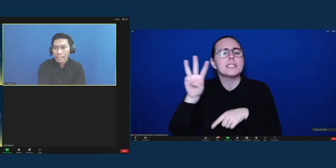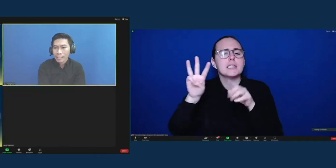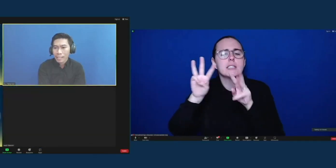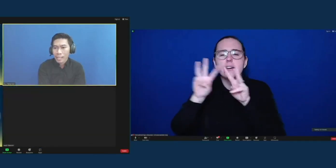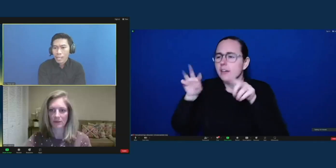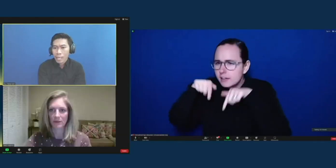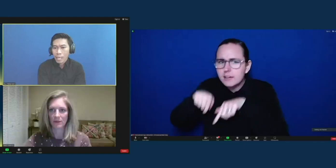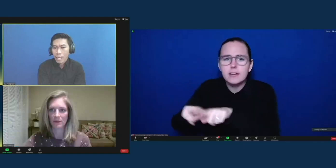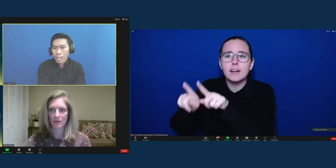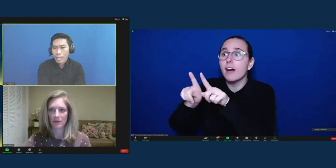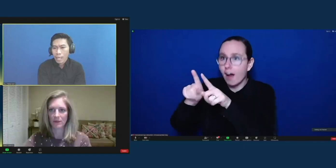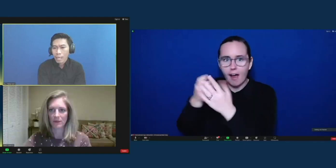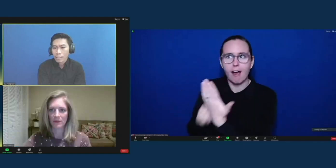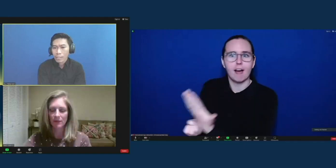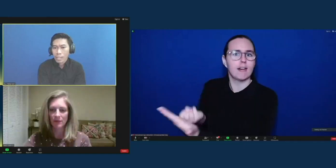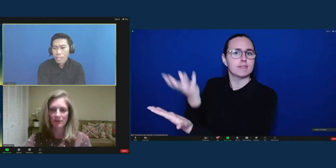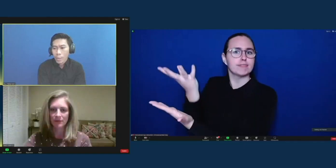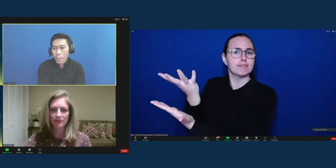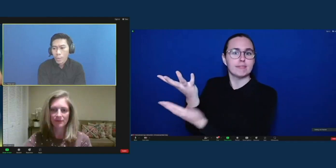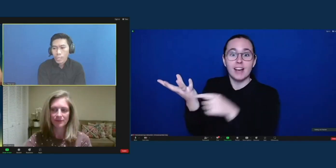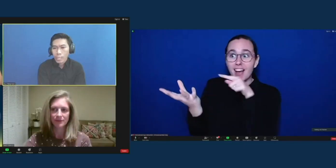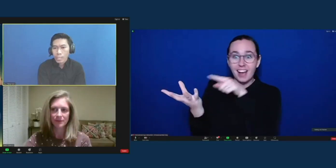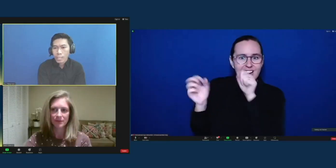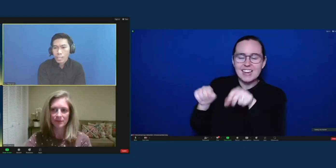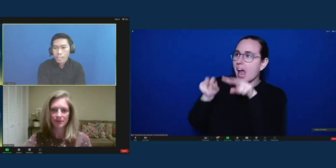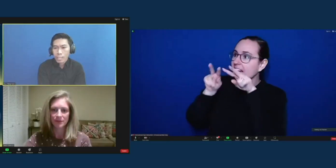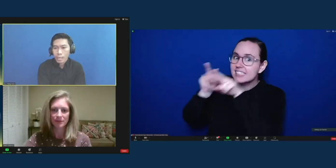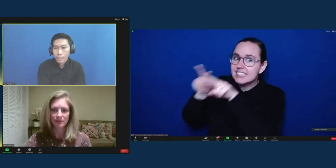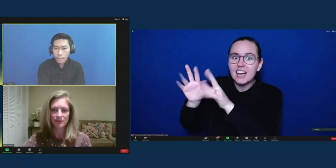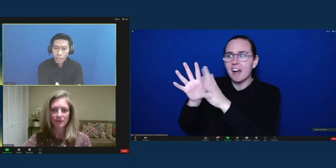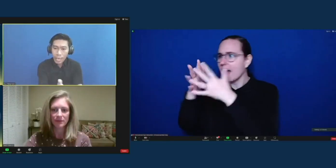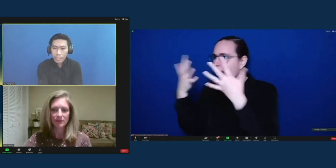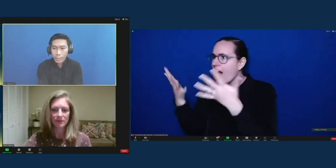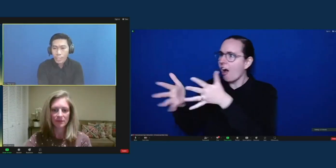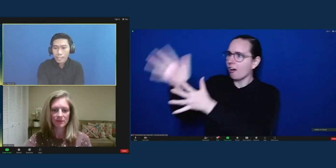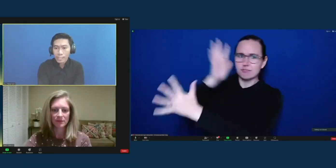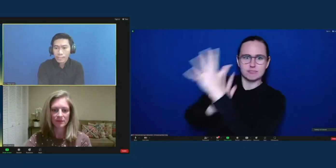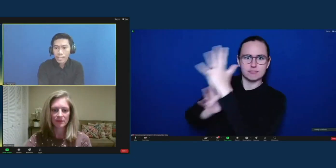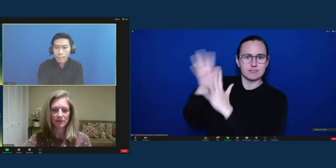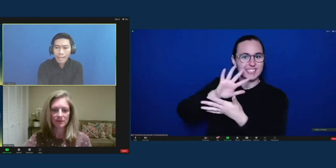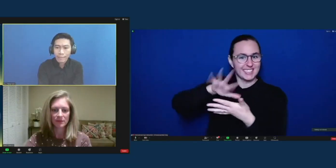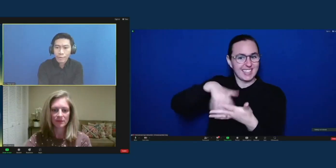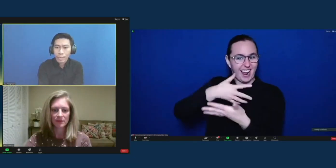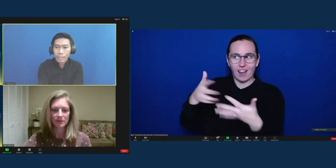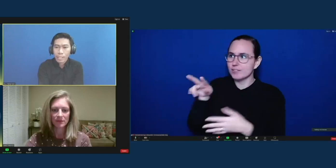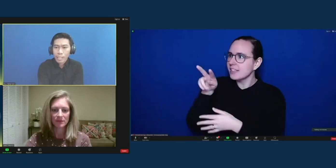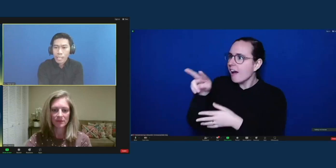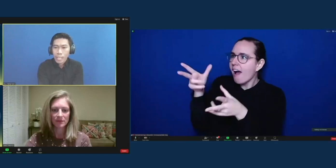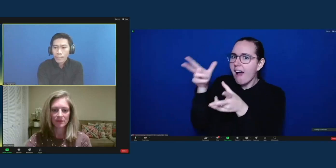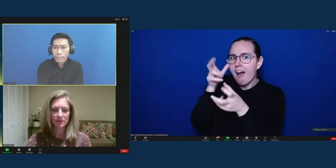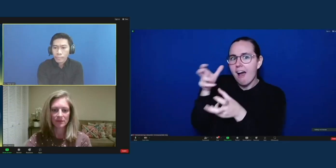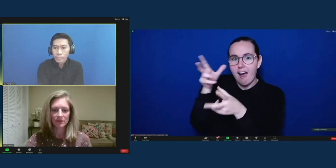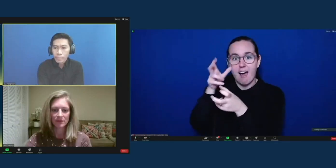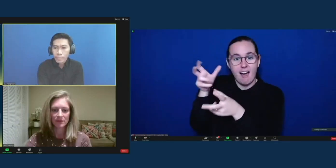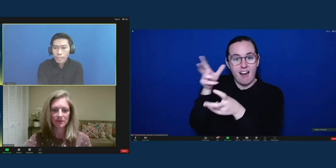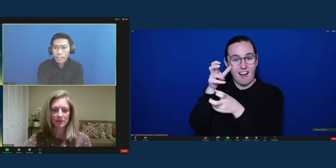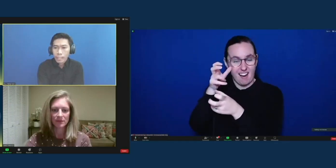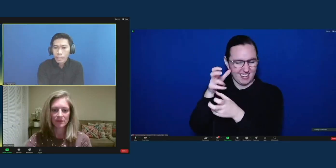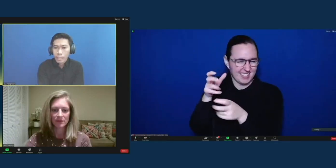access. And then we upload that into that system or platform.